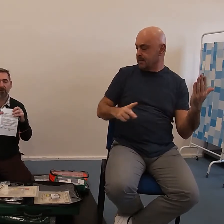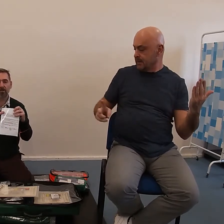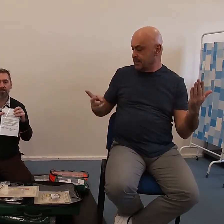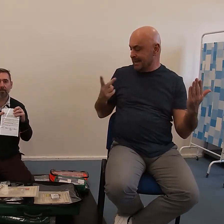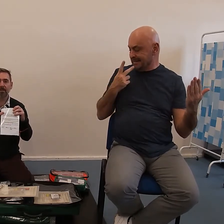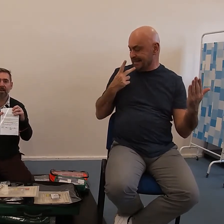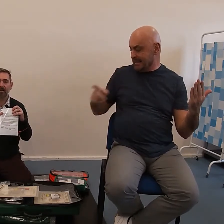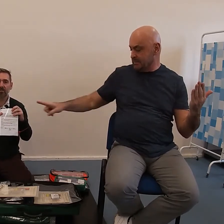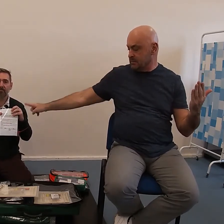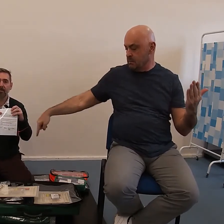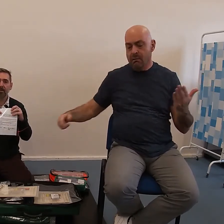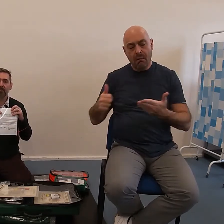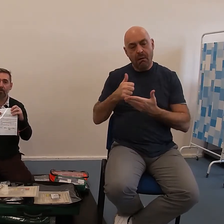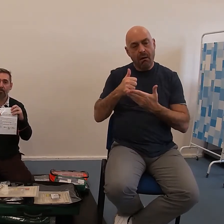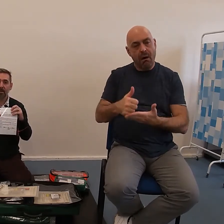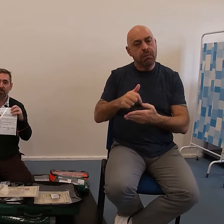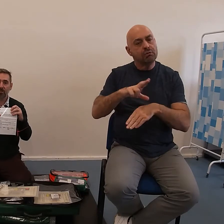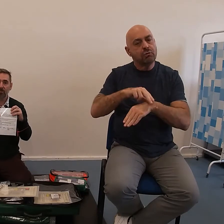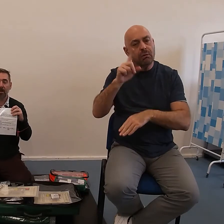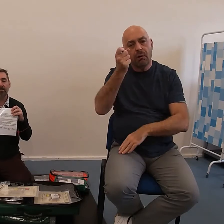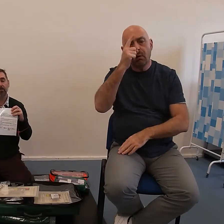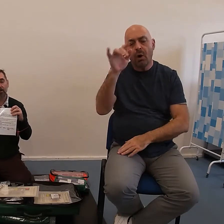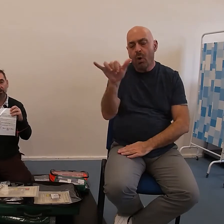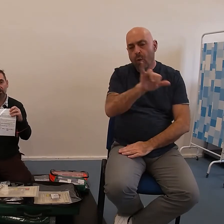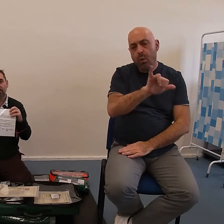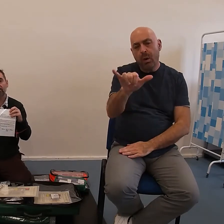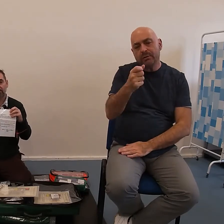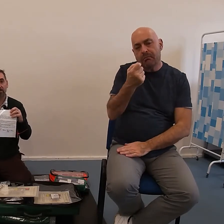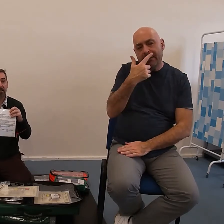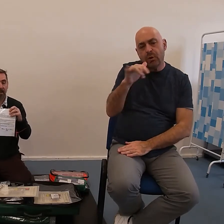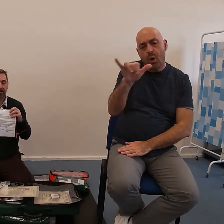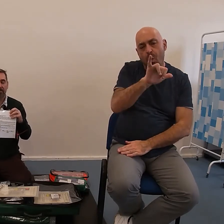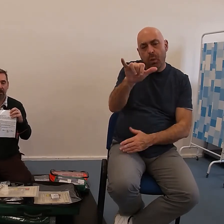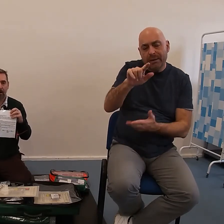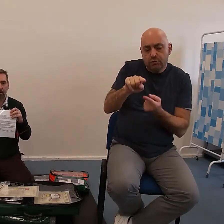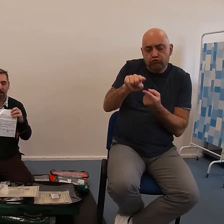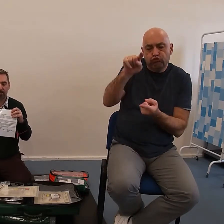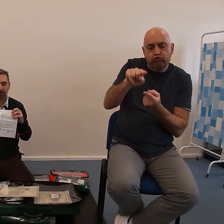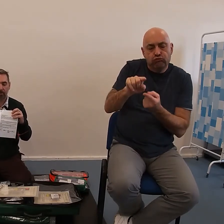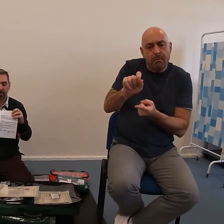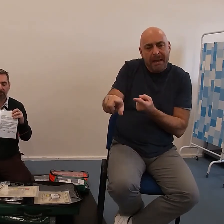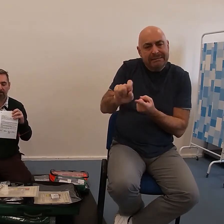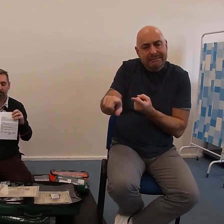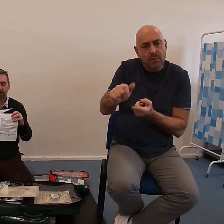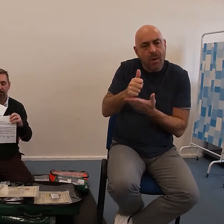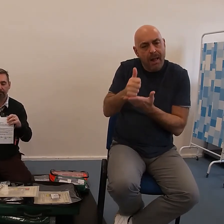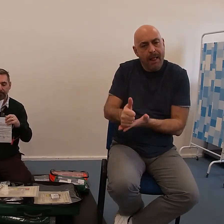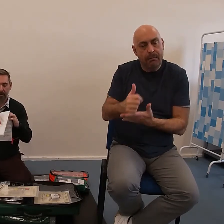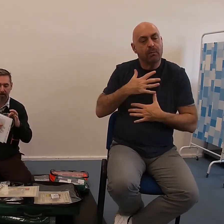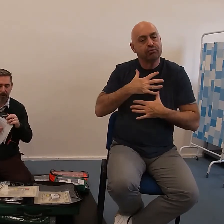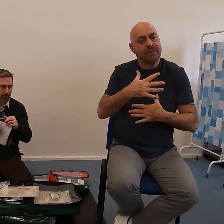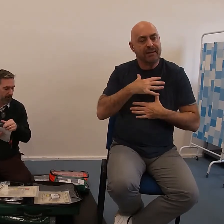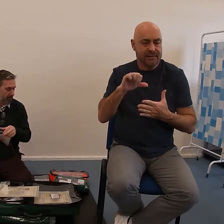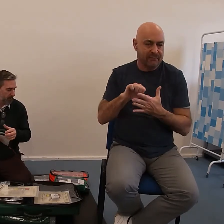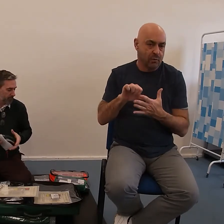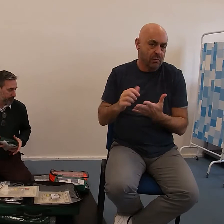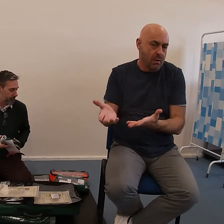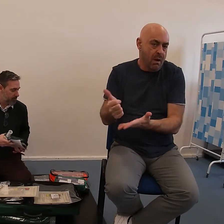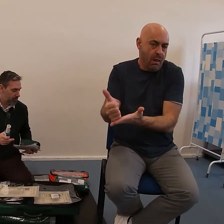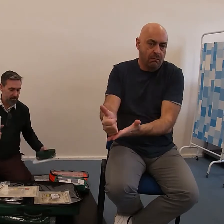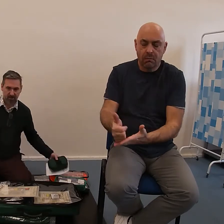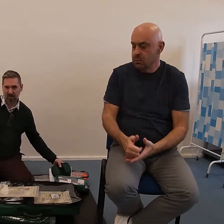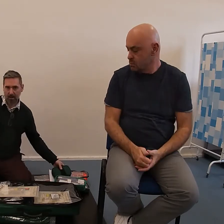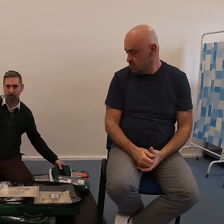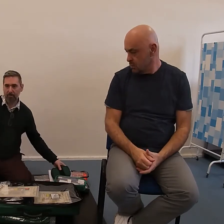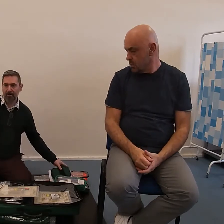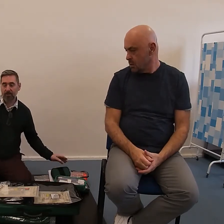give the doctors some indication of maybe the type of medicine and dosage to give to help the patient in breathing difficulty.